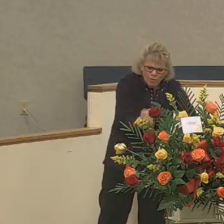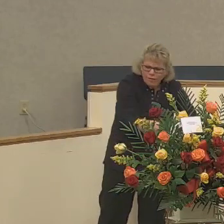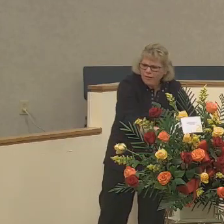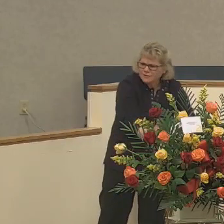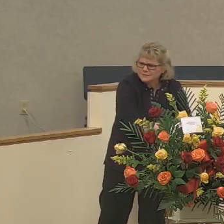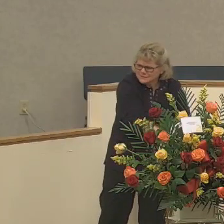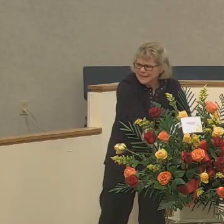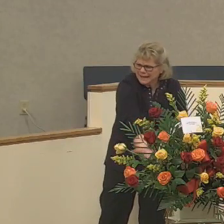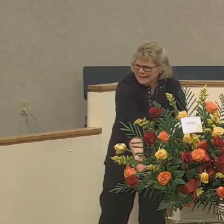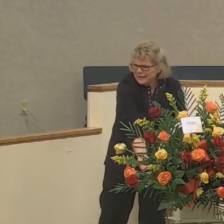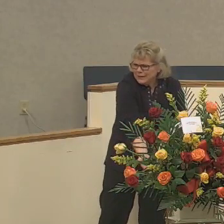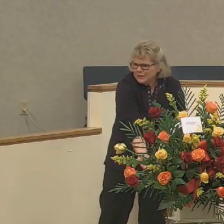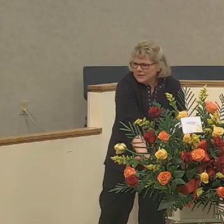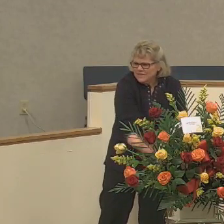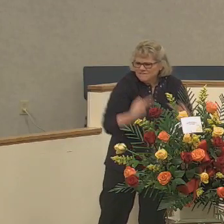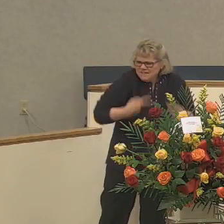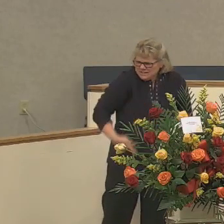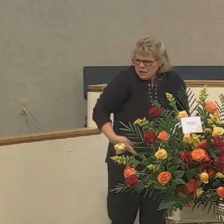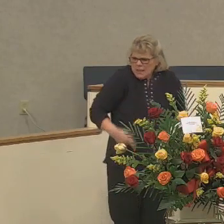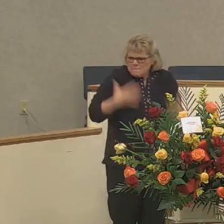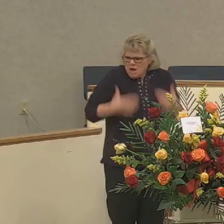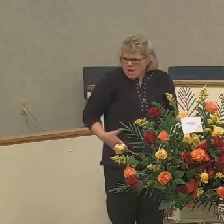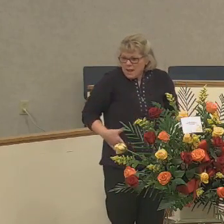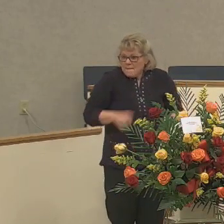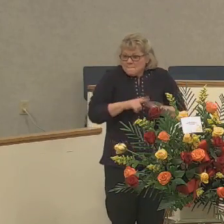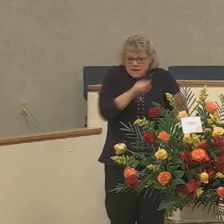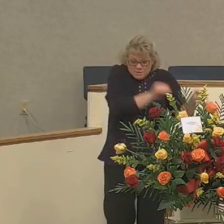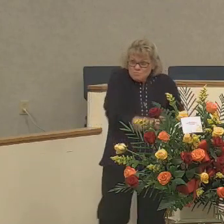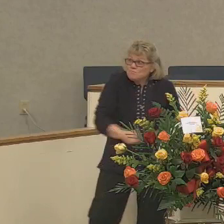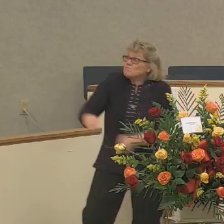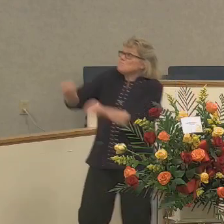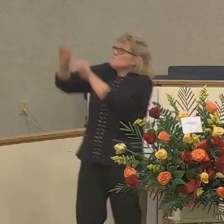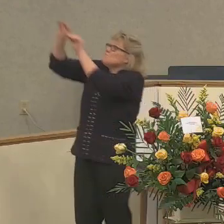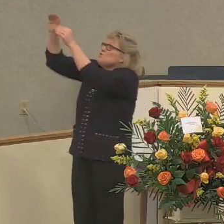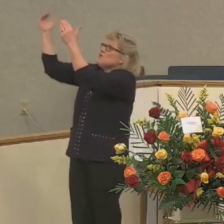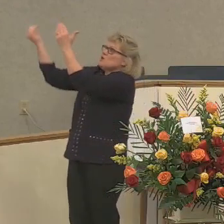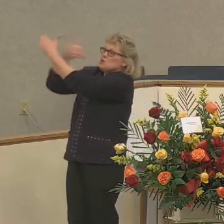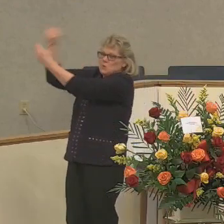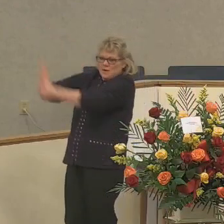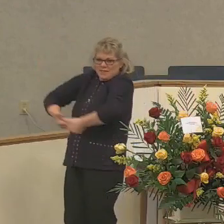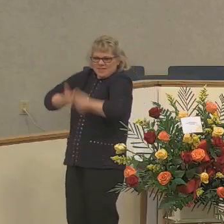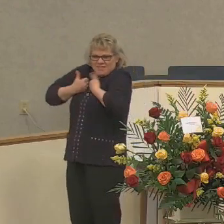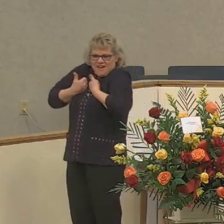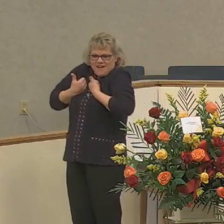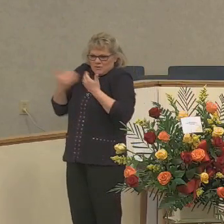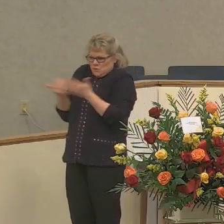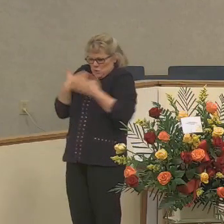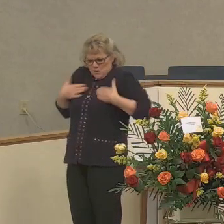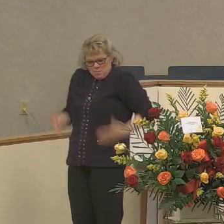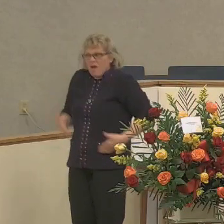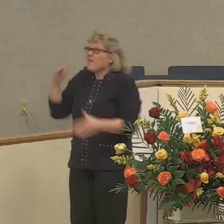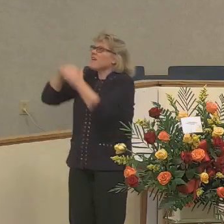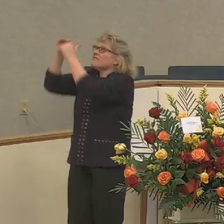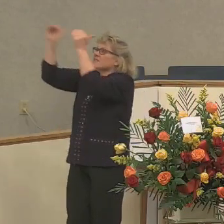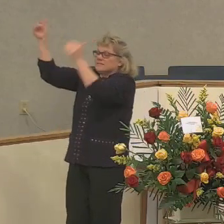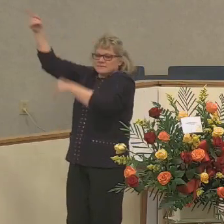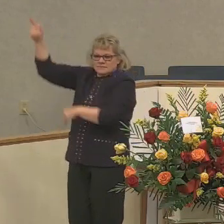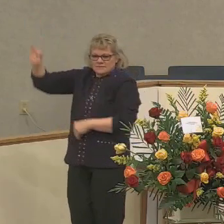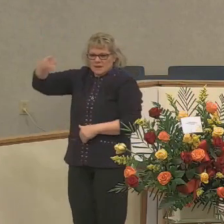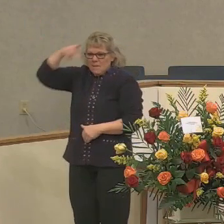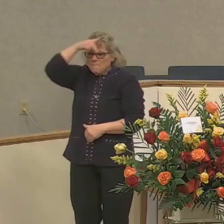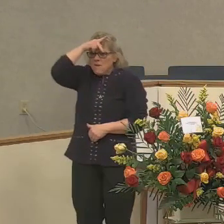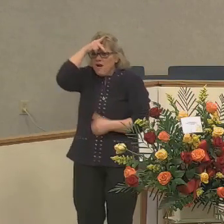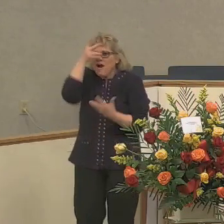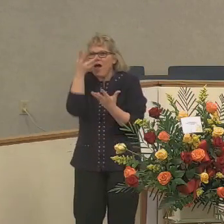He's not dead. He just moved from one harbor to the next harbor. Amen. Paul longed for